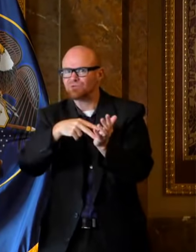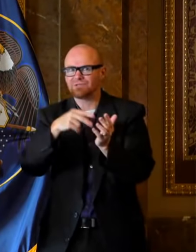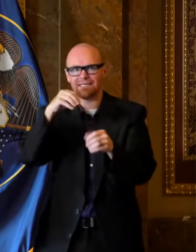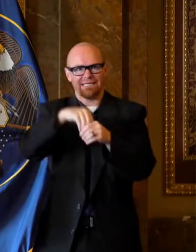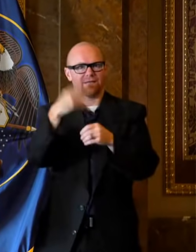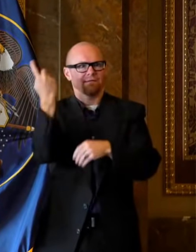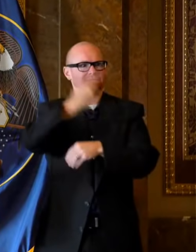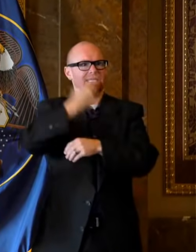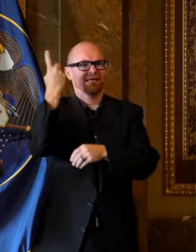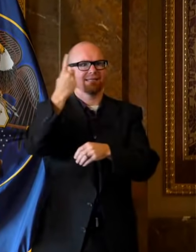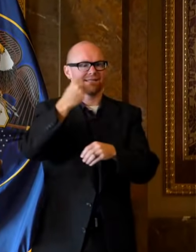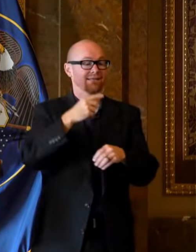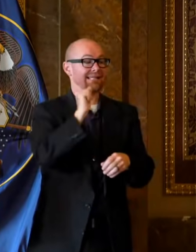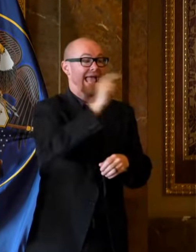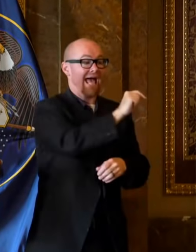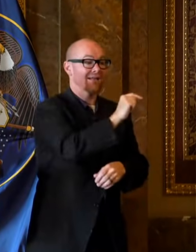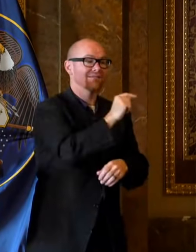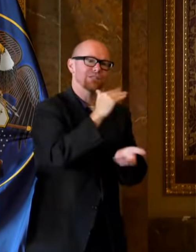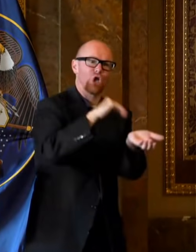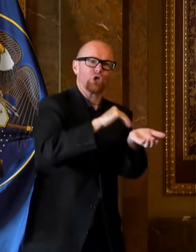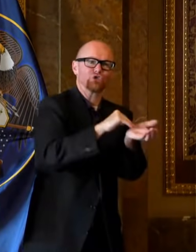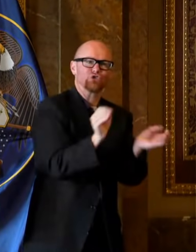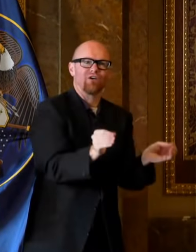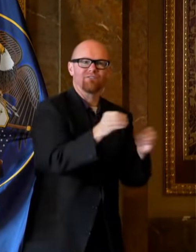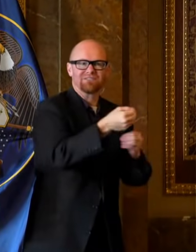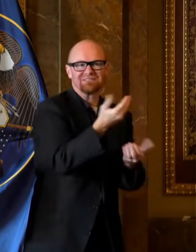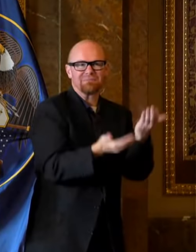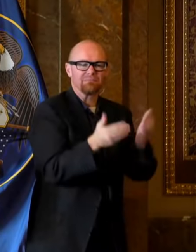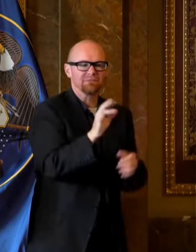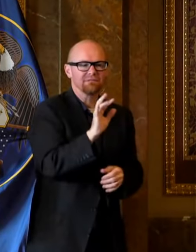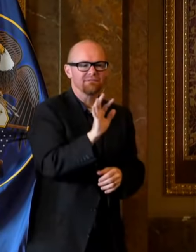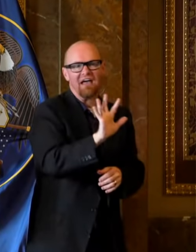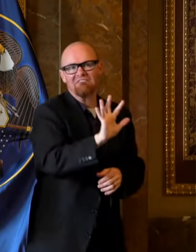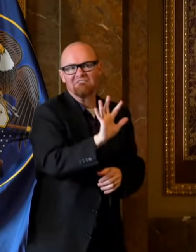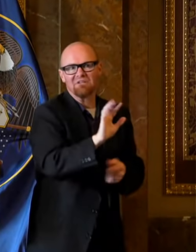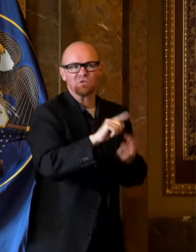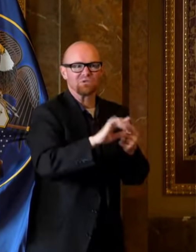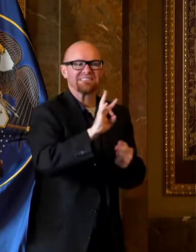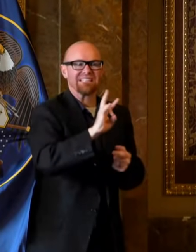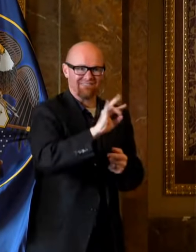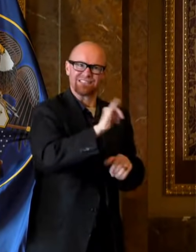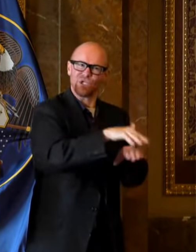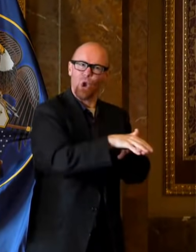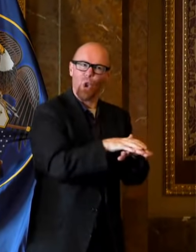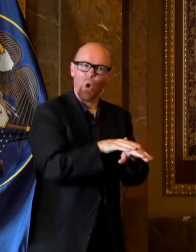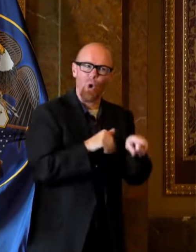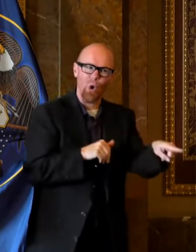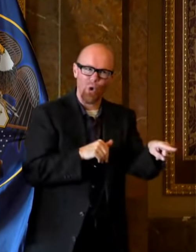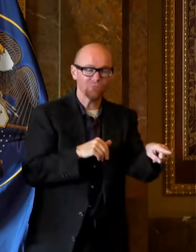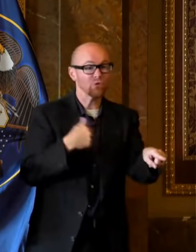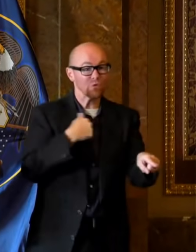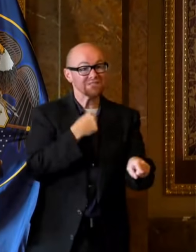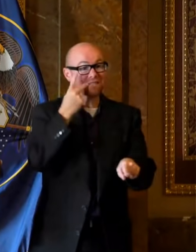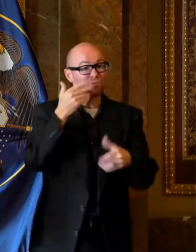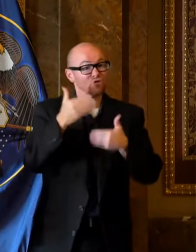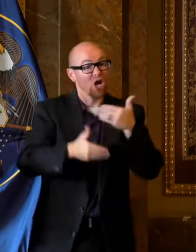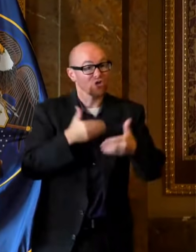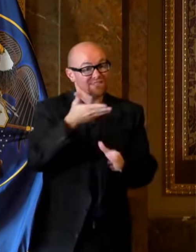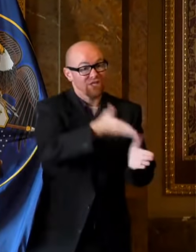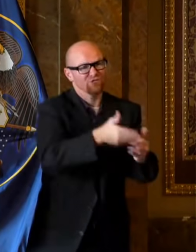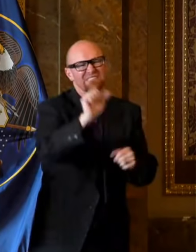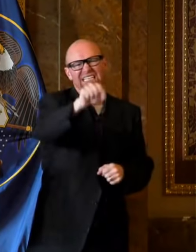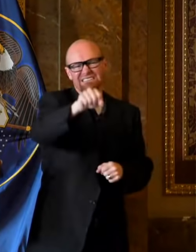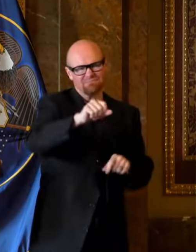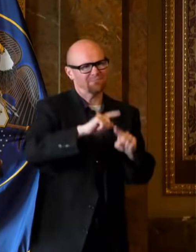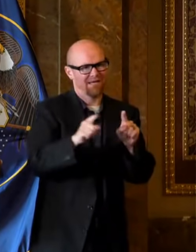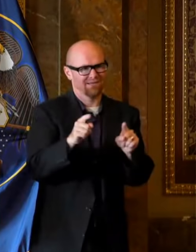half hour more. That takes time and it's slower. But we are making progress, and I so appreciate everyone who's changed their